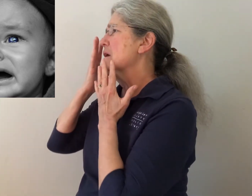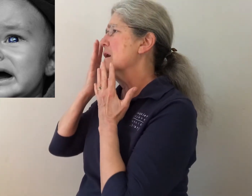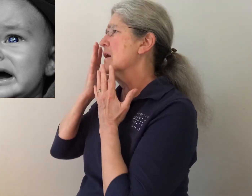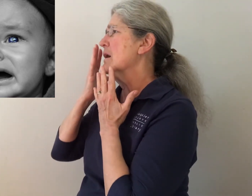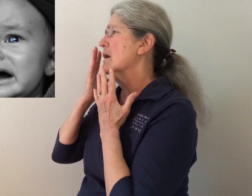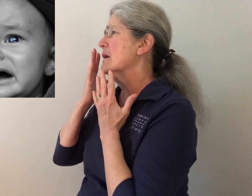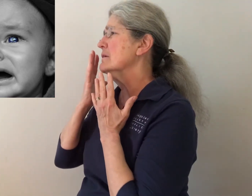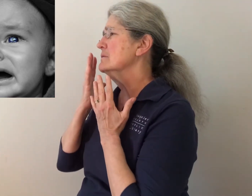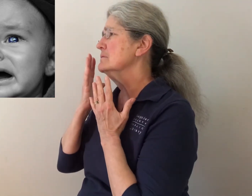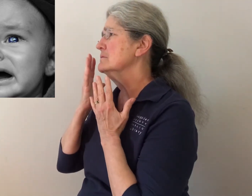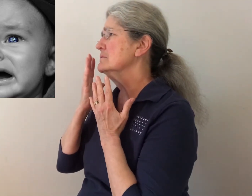Sad.